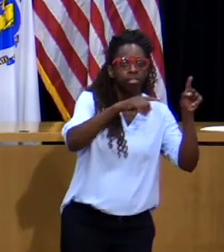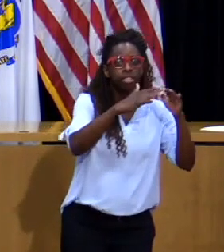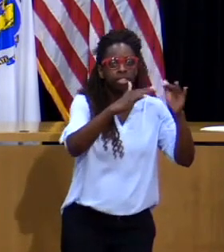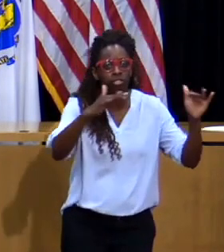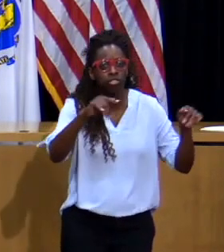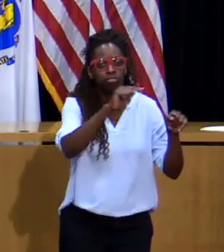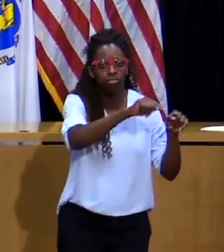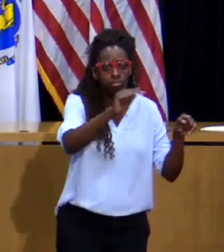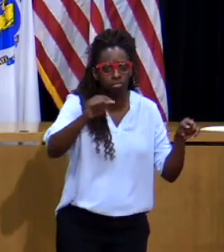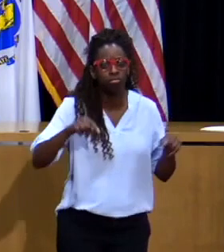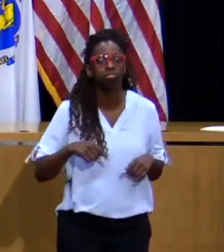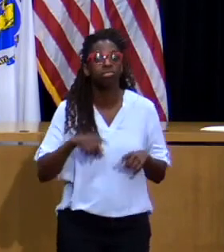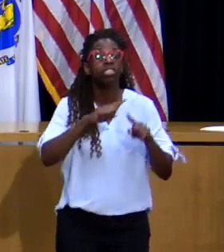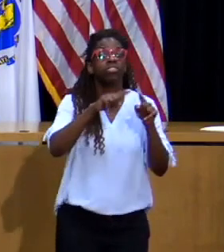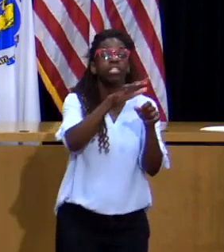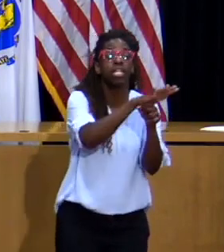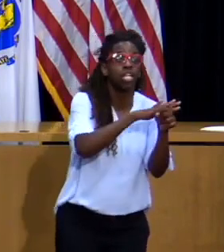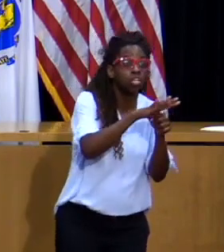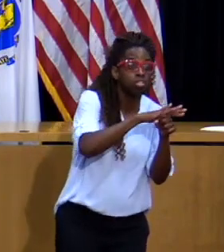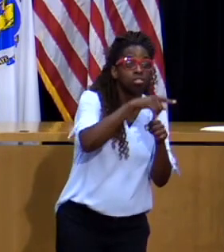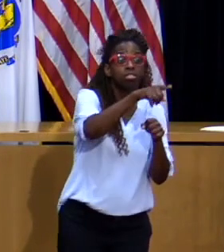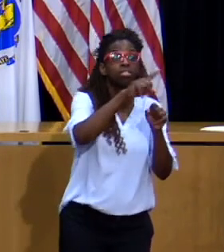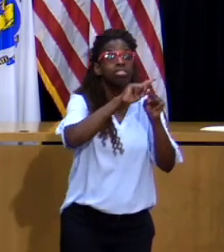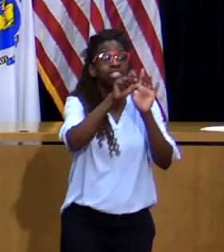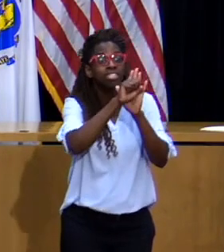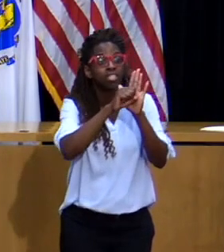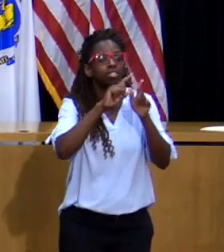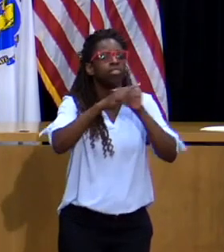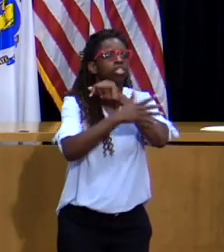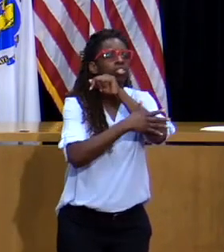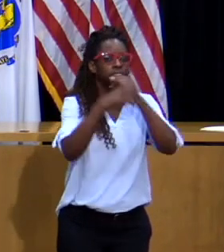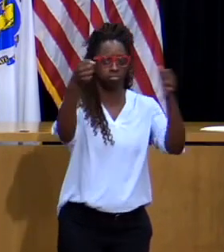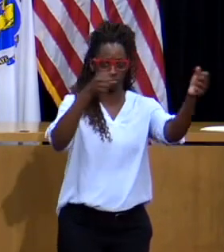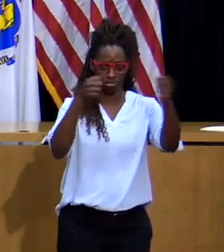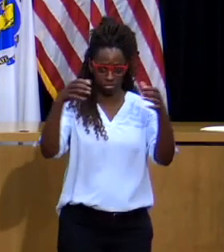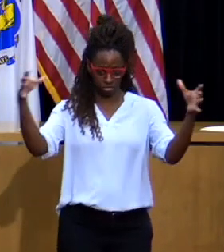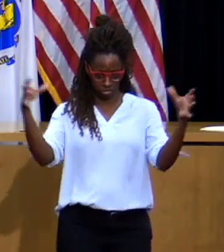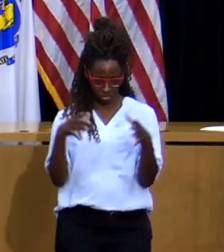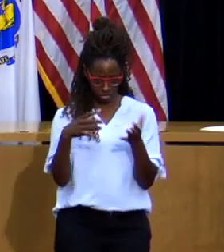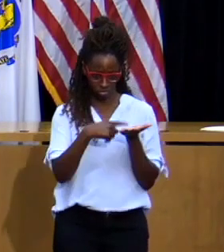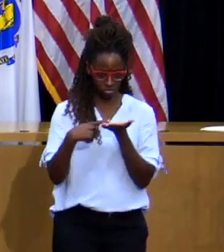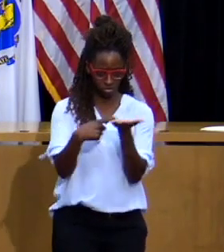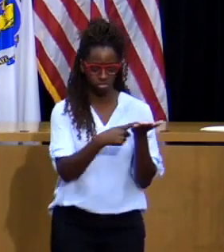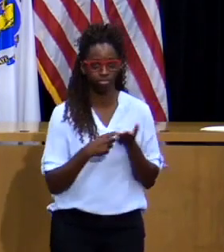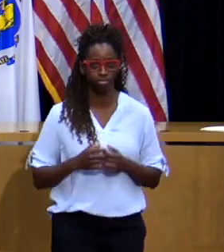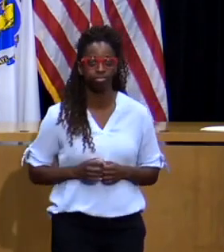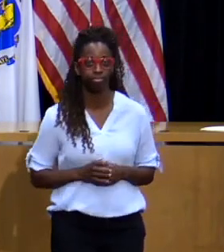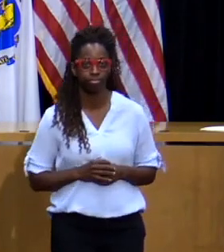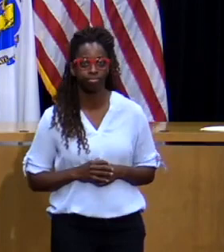Commonwealth. Also, we included local and elected officials to represent